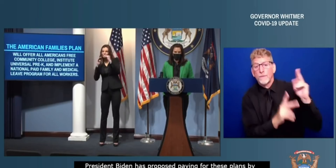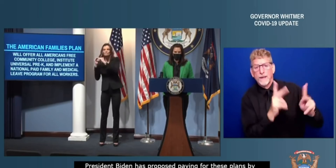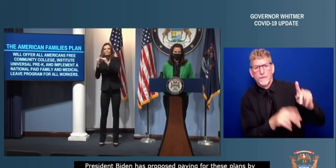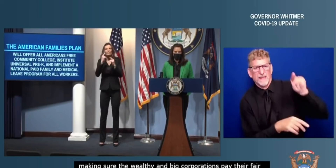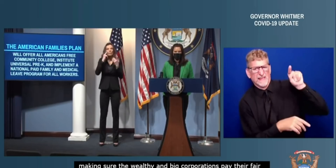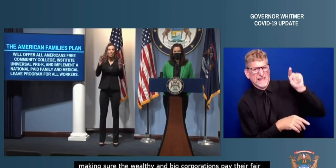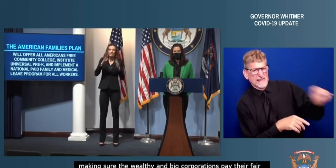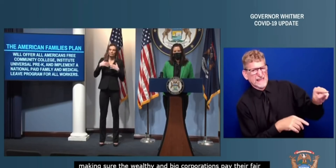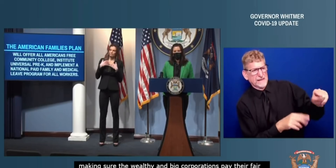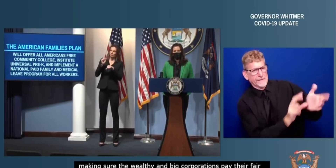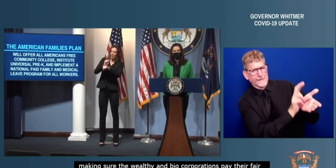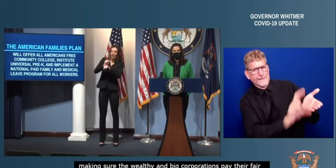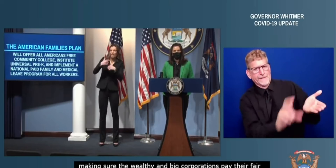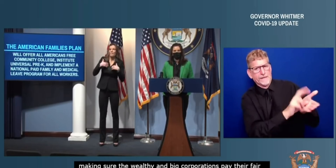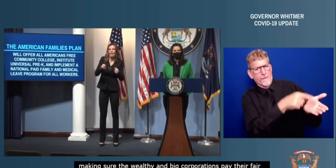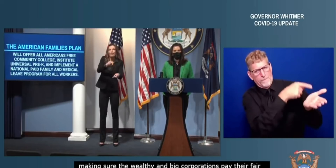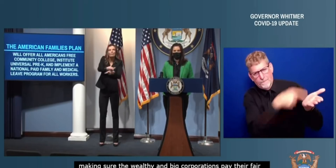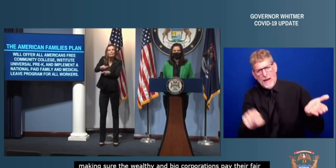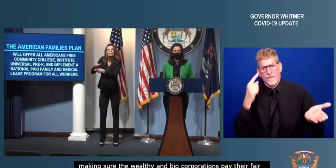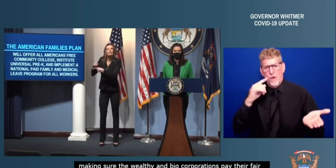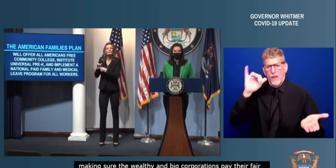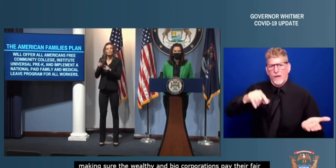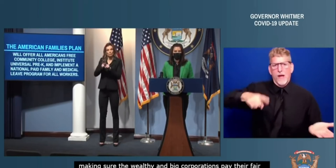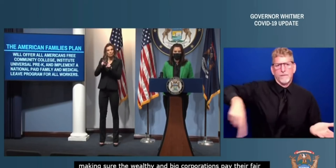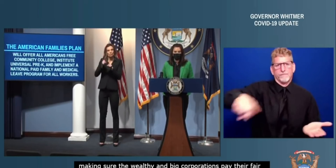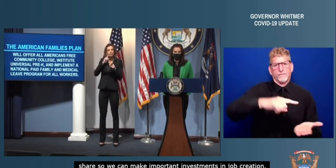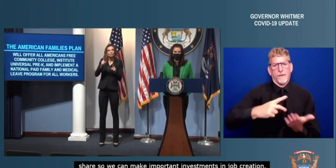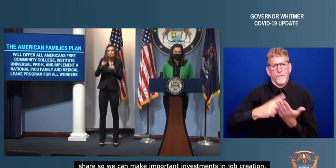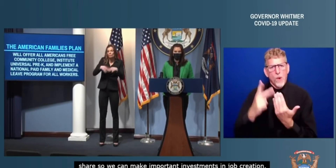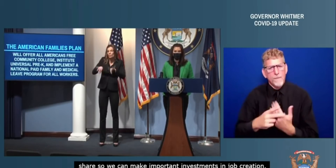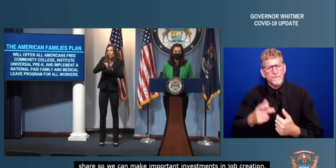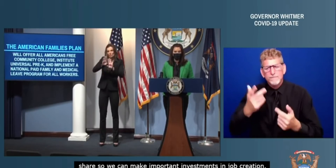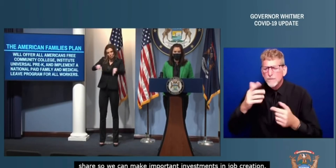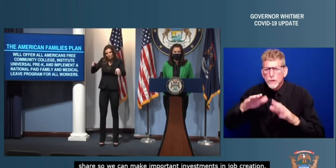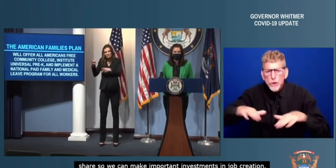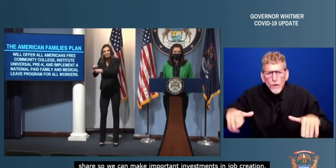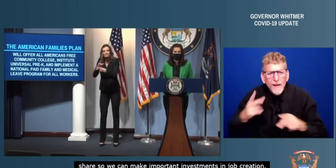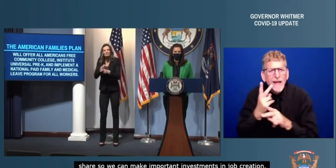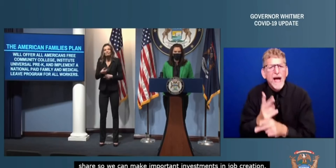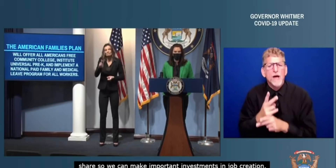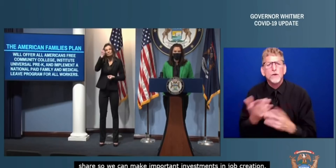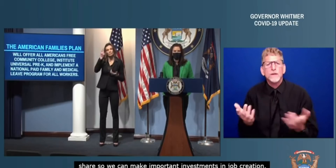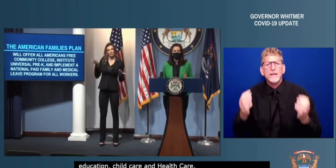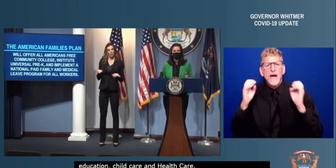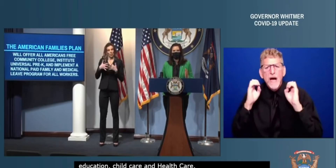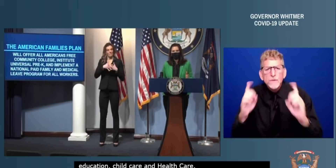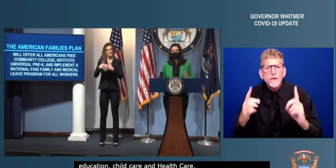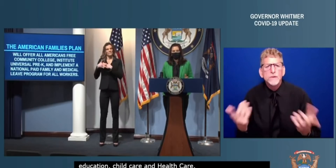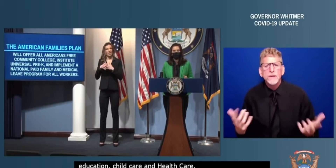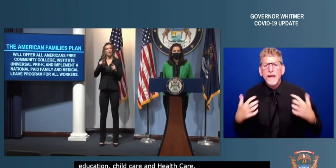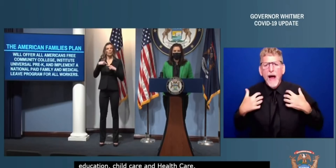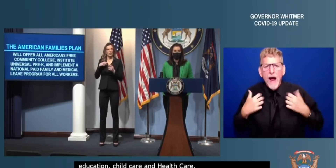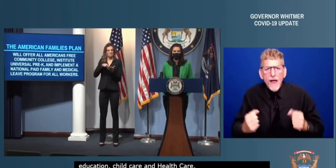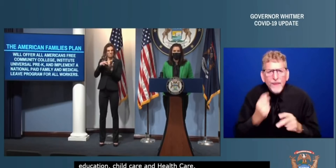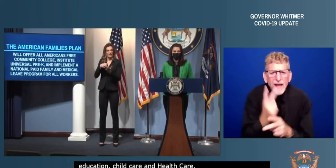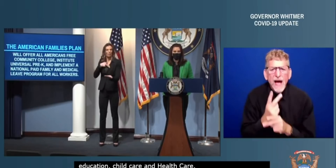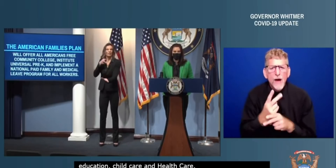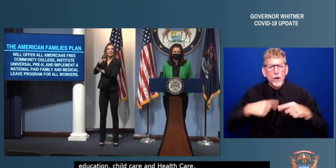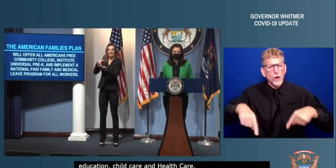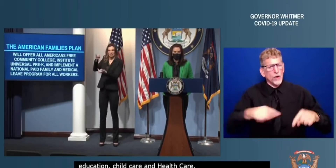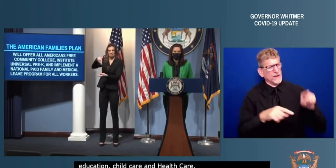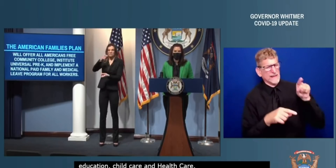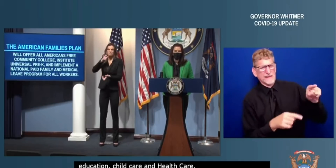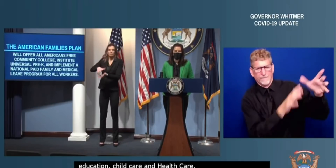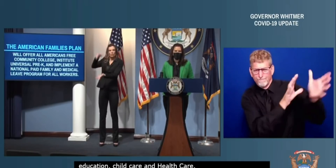care. Because Michiganders and Americans aren't anti-wealth or anti-corporation. They're just anti-not paying your